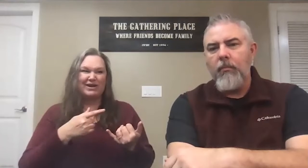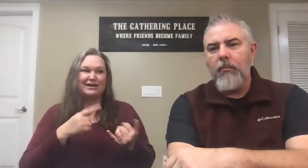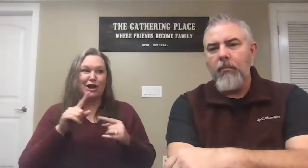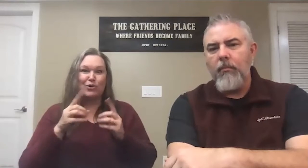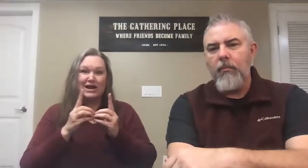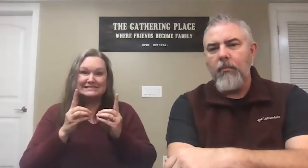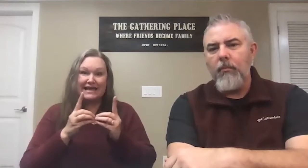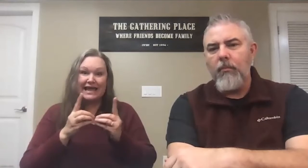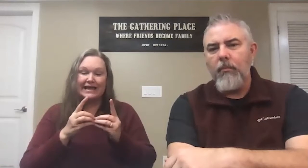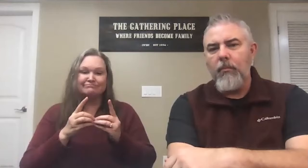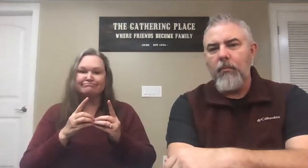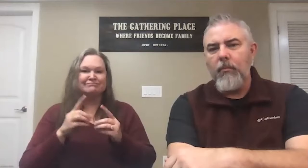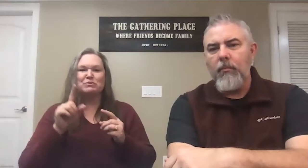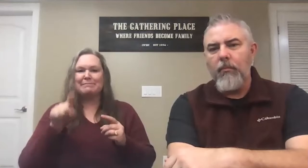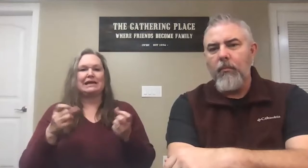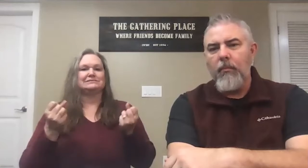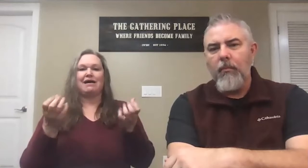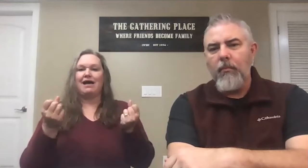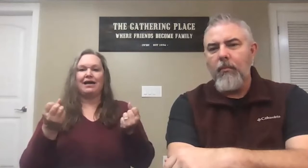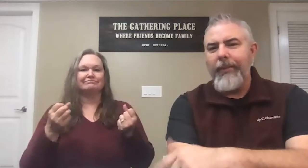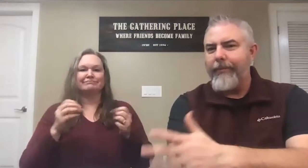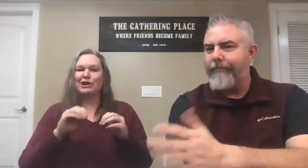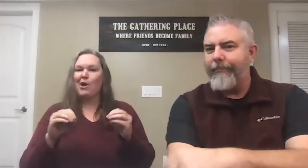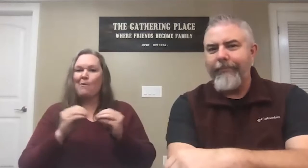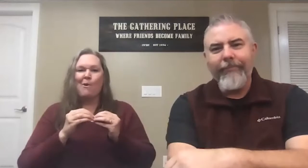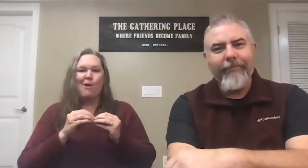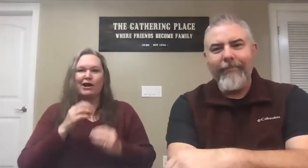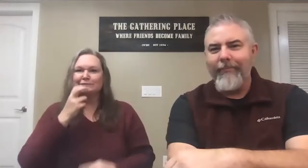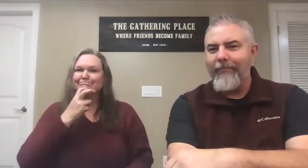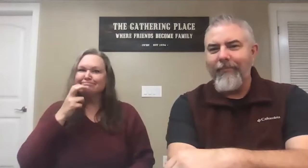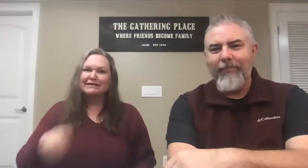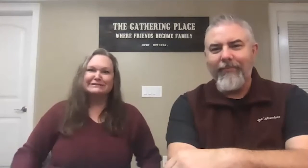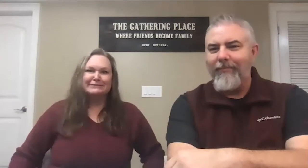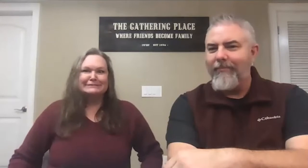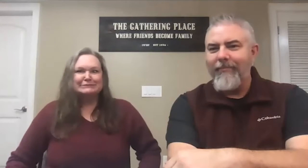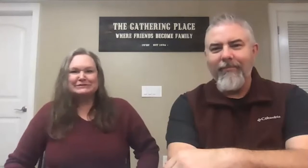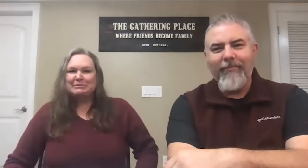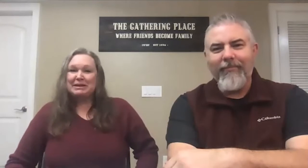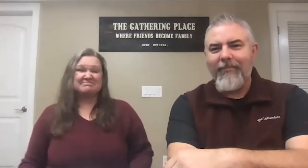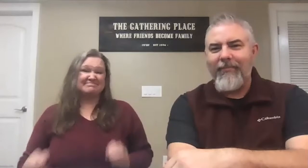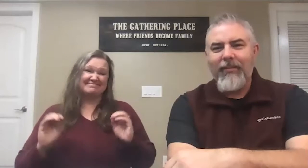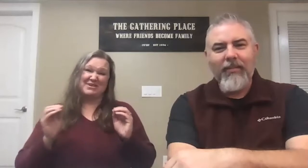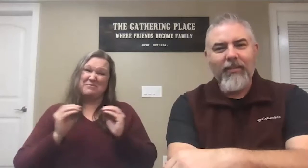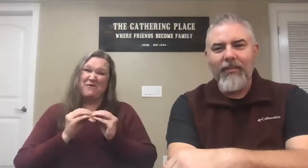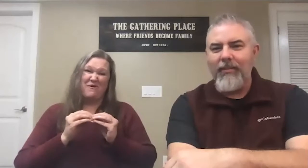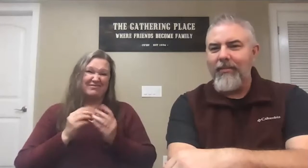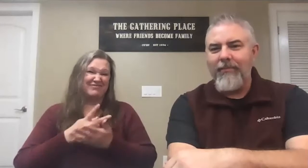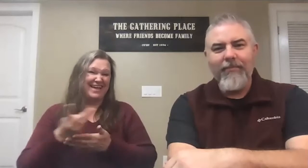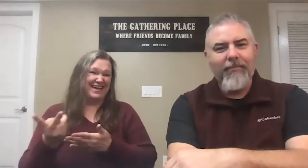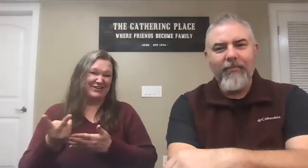now, when we go on a date, we have to sign. There's no more talking orally, speaking.